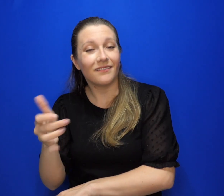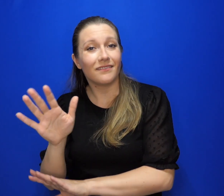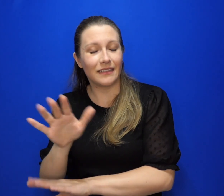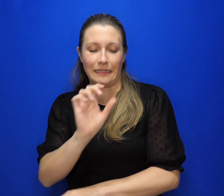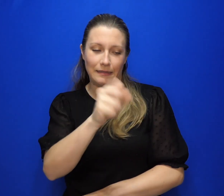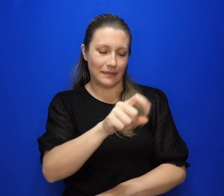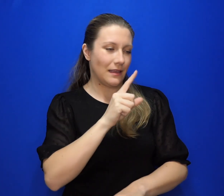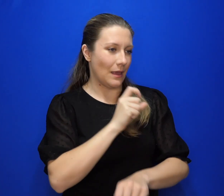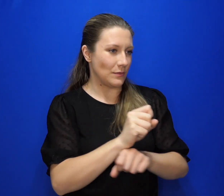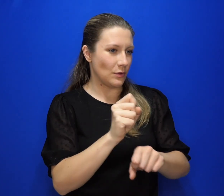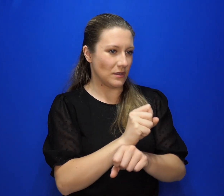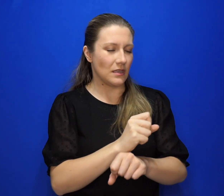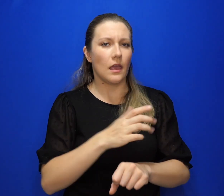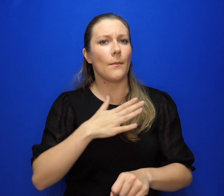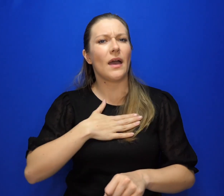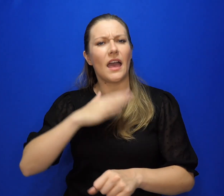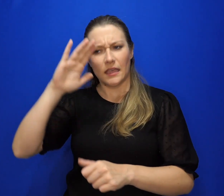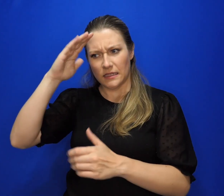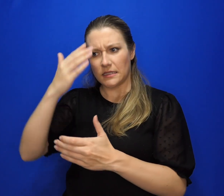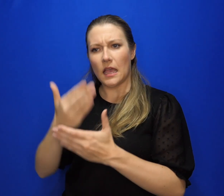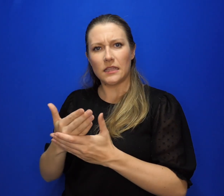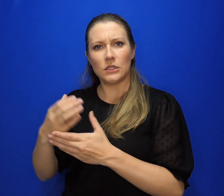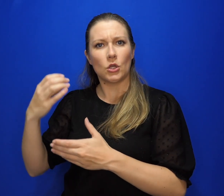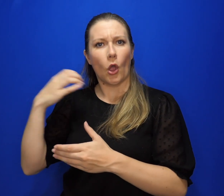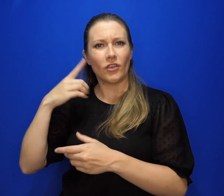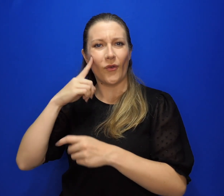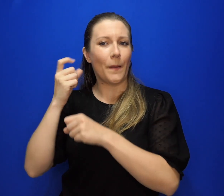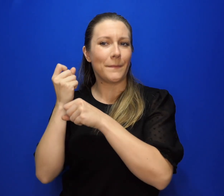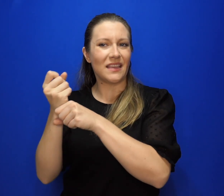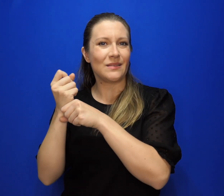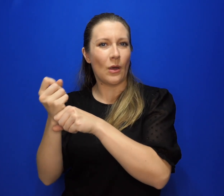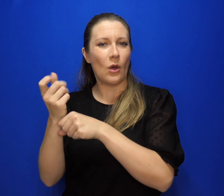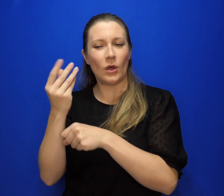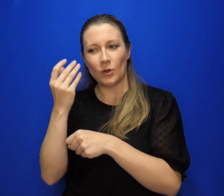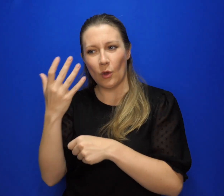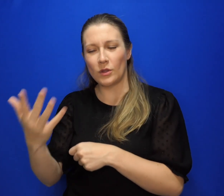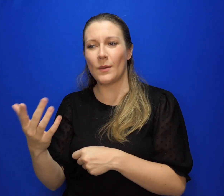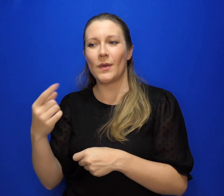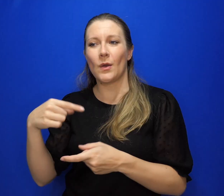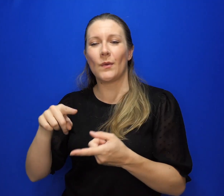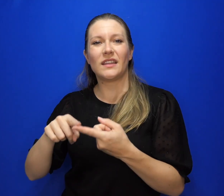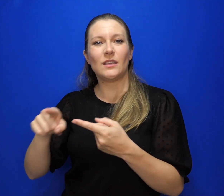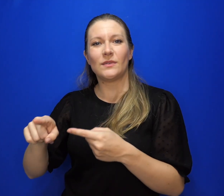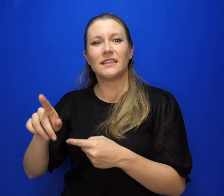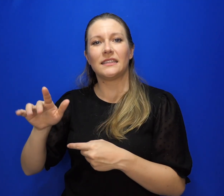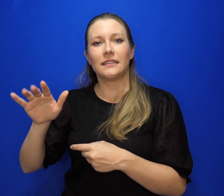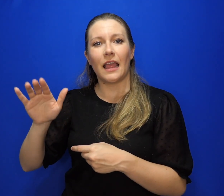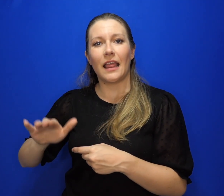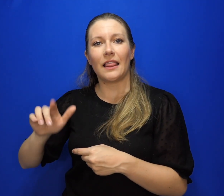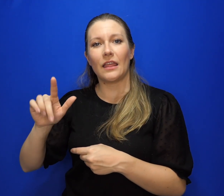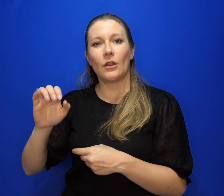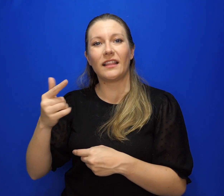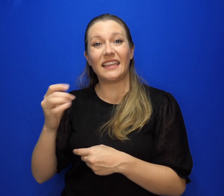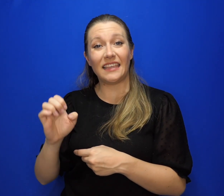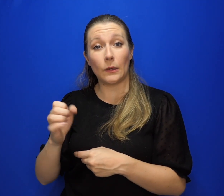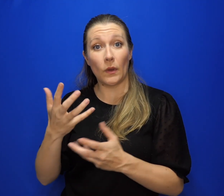son's outfield coach tell him when he was in Little League? Don't turn a mistake into